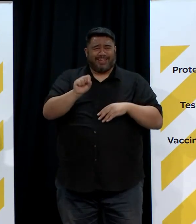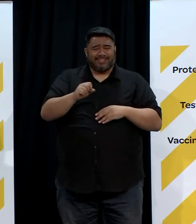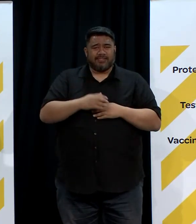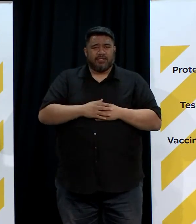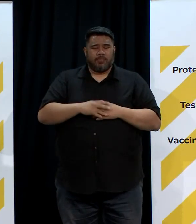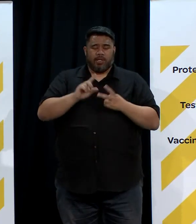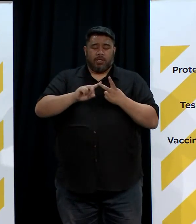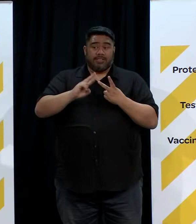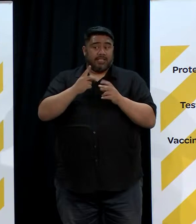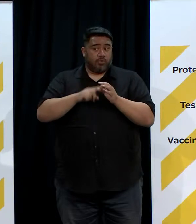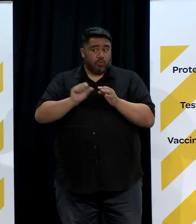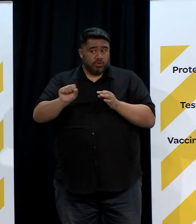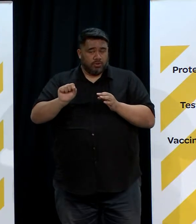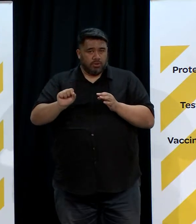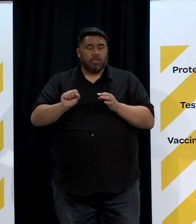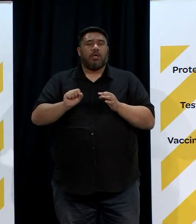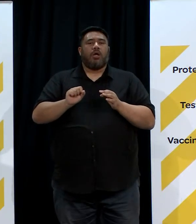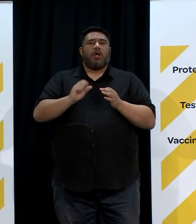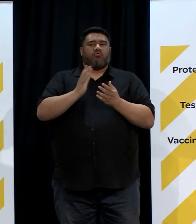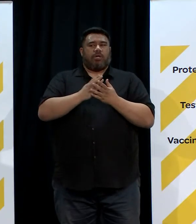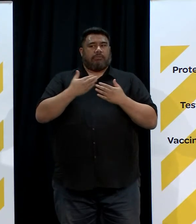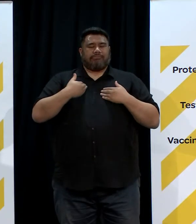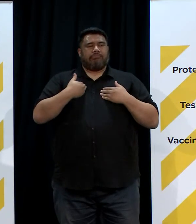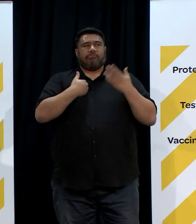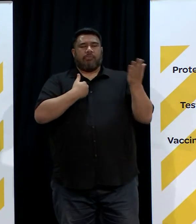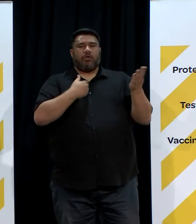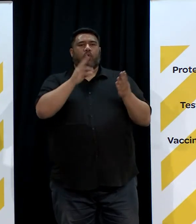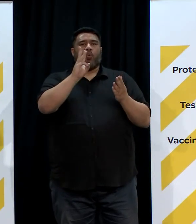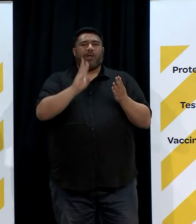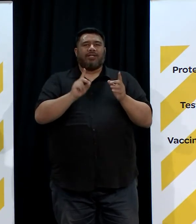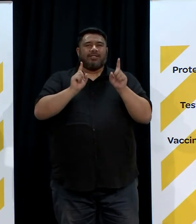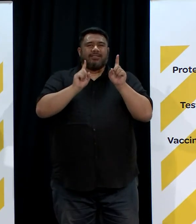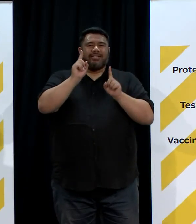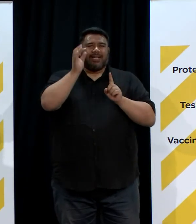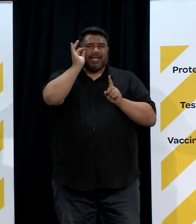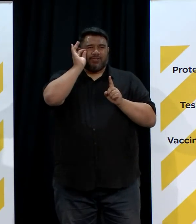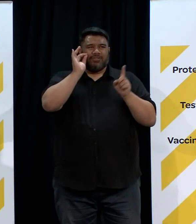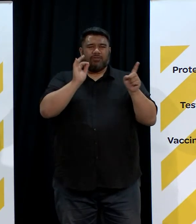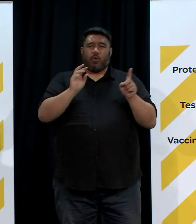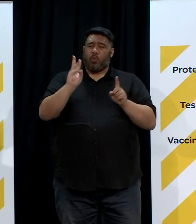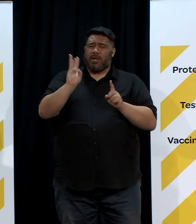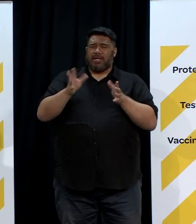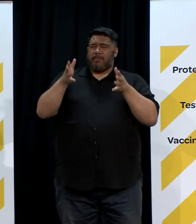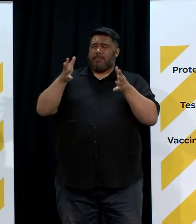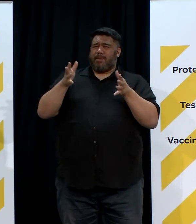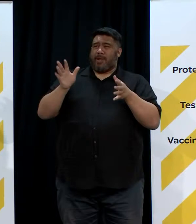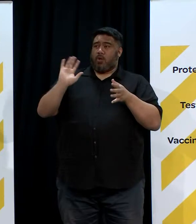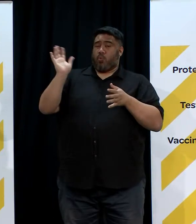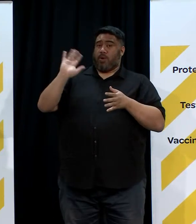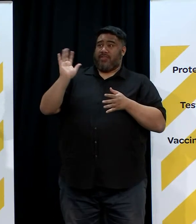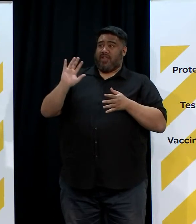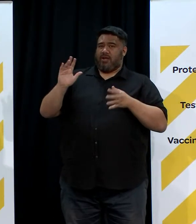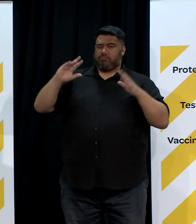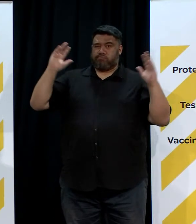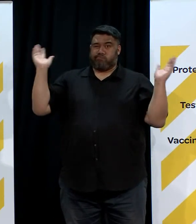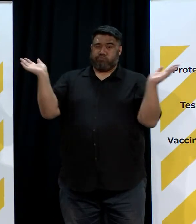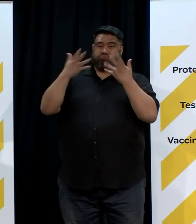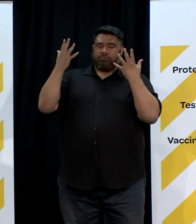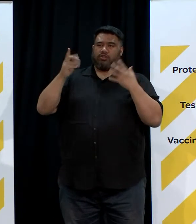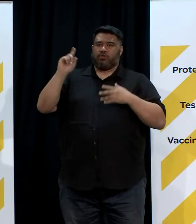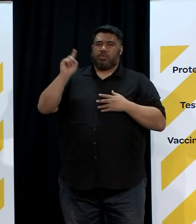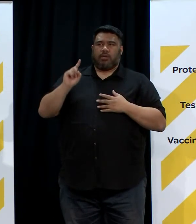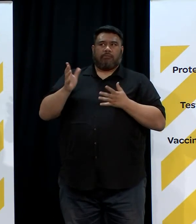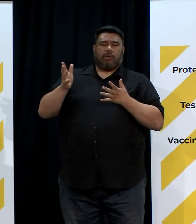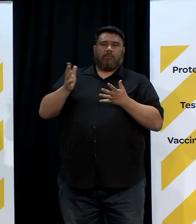question, obviously that is a matter for the Wellington City Council, as Wellington's notoriously balmy weather today is exhibiting. Sometimes